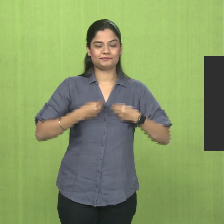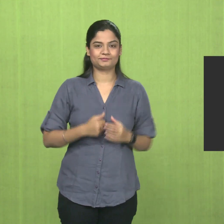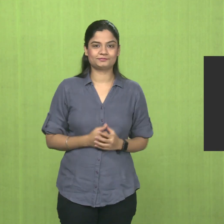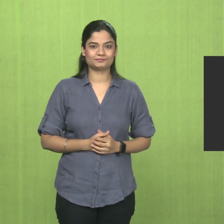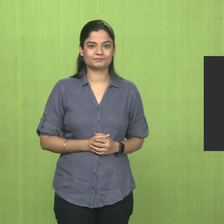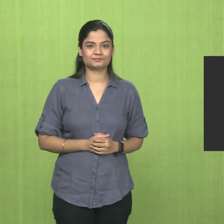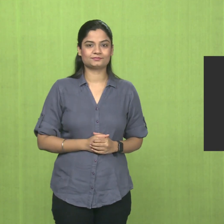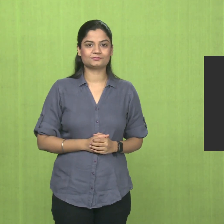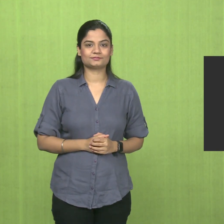a resource.